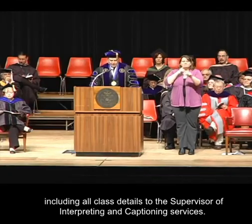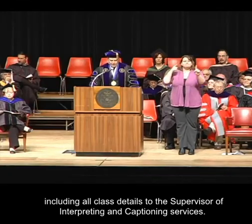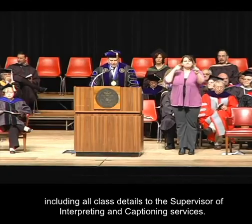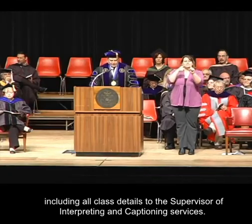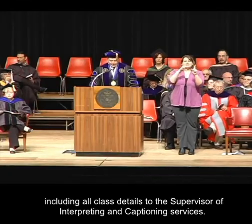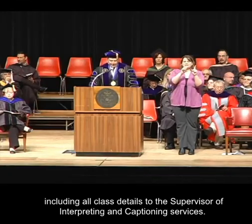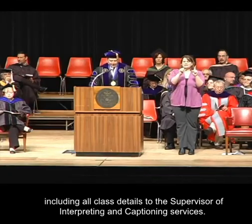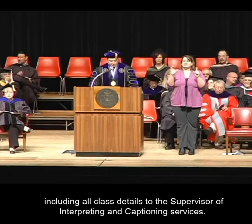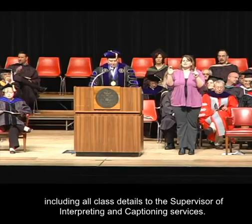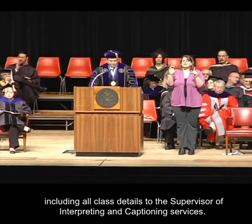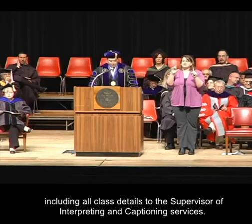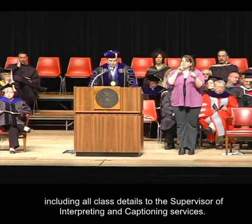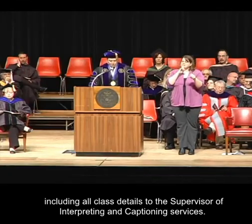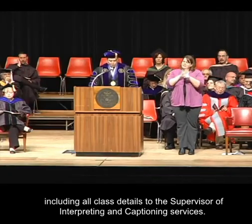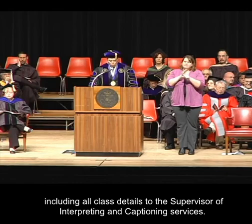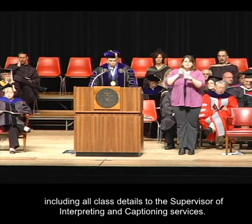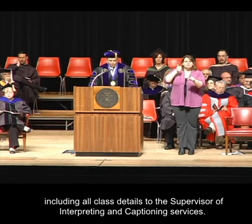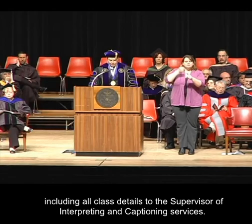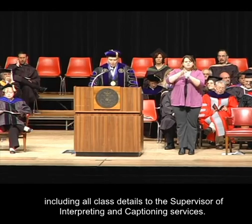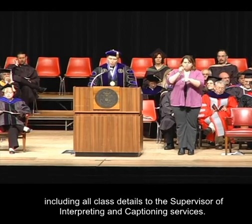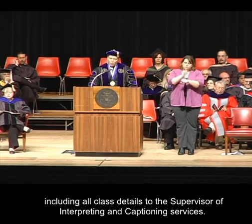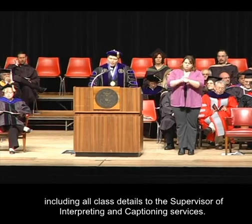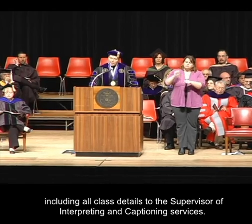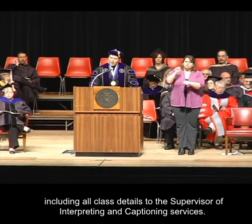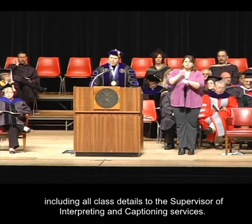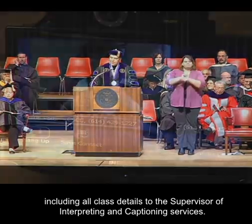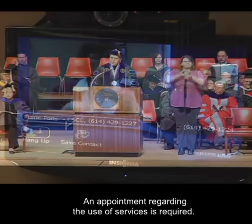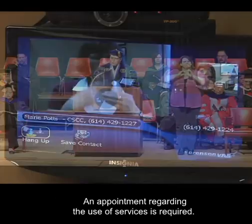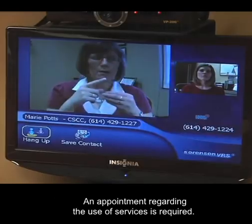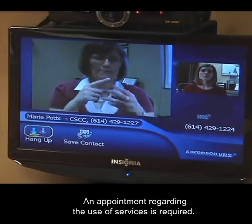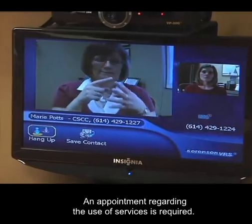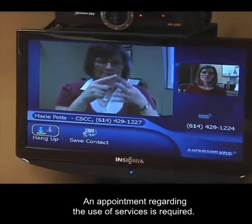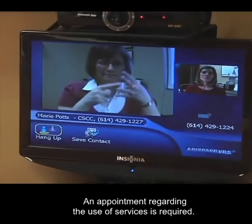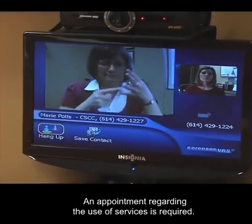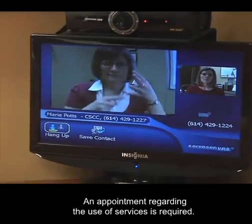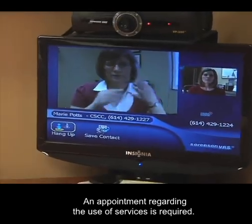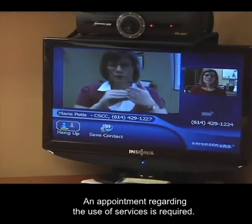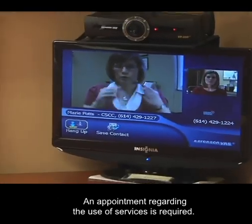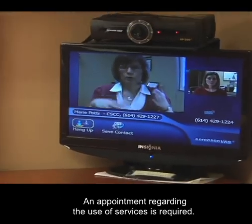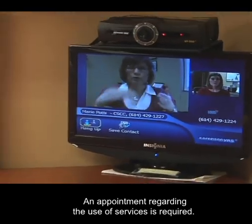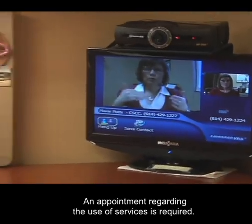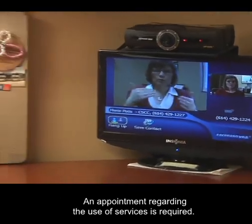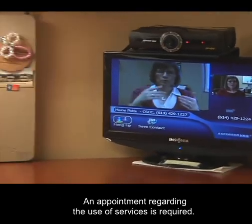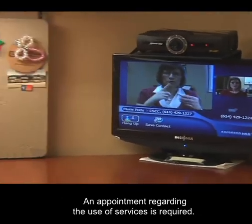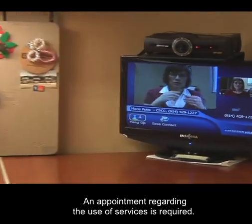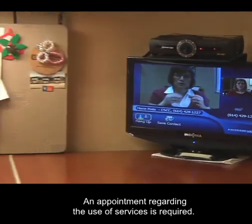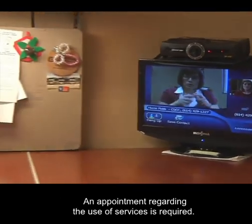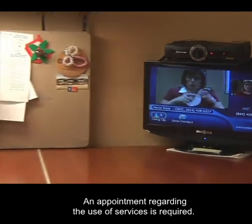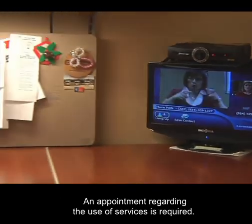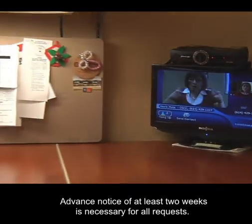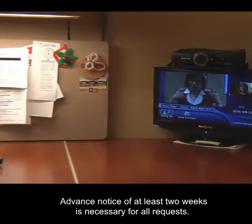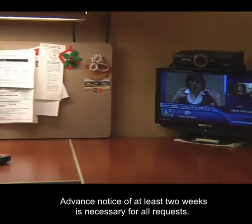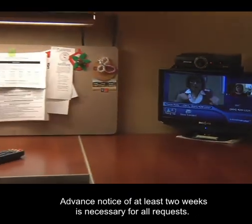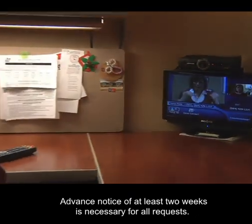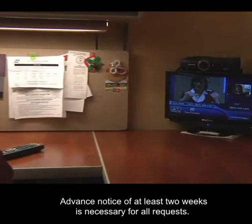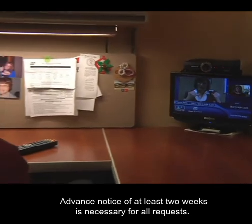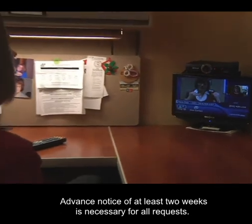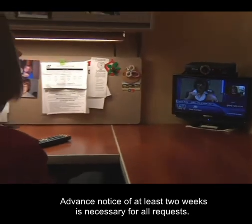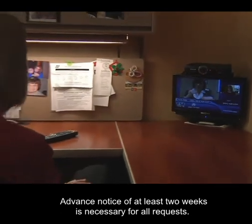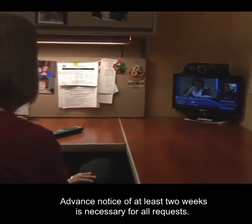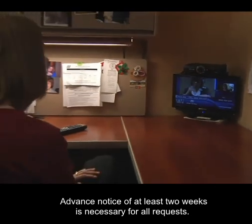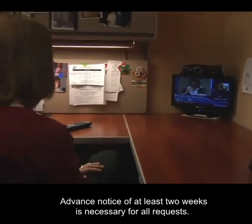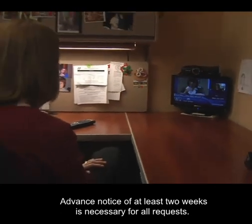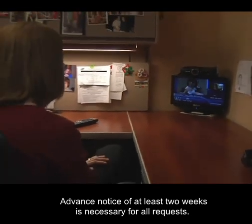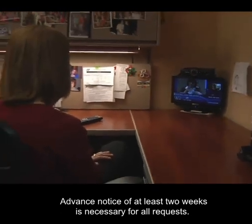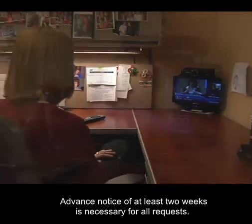to the supervisor of interpreting and captioning services. An appointment regarding the use of services is required. Advance notice of at least